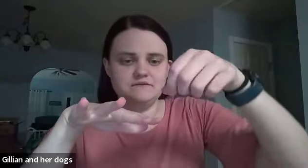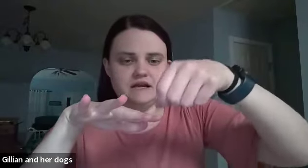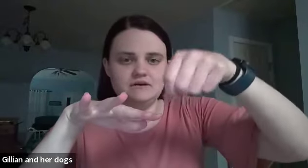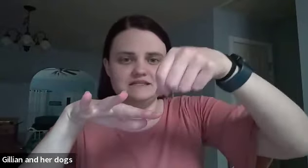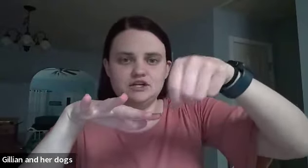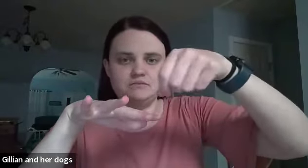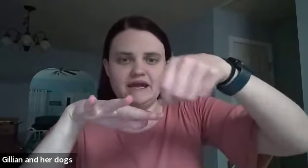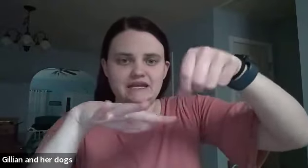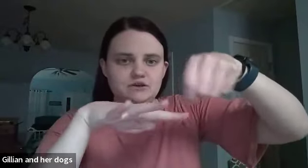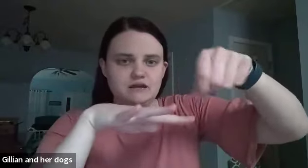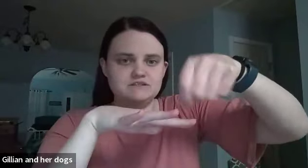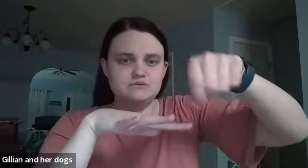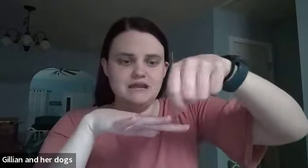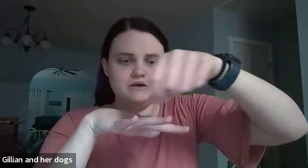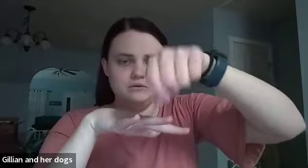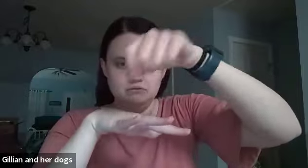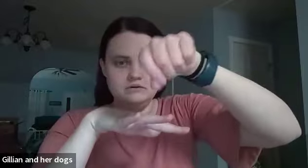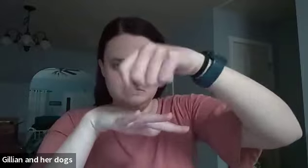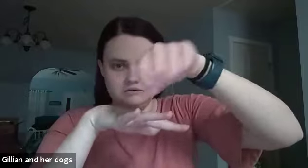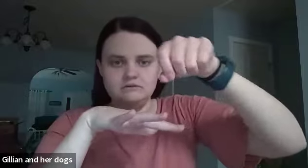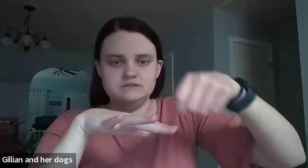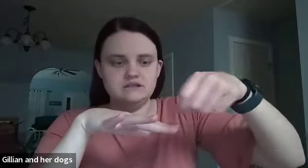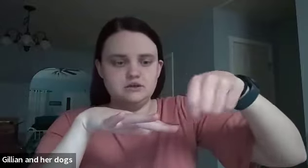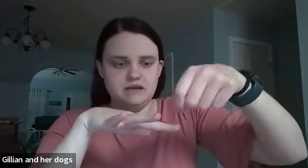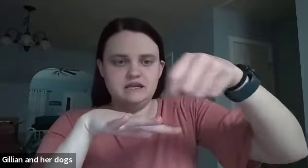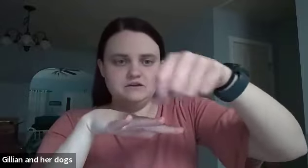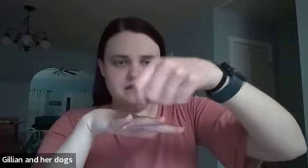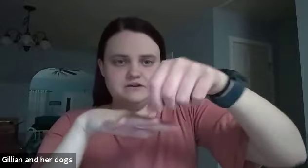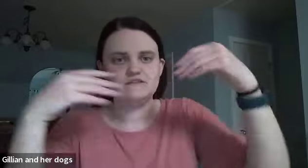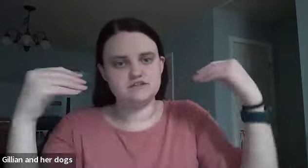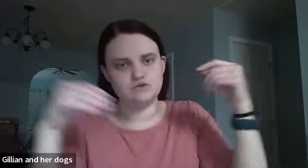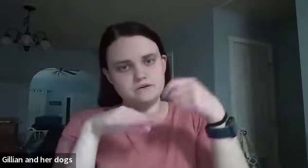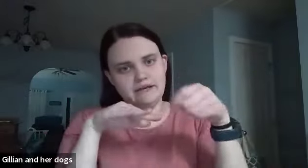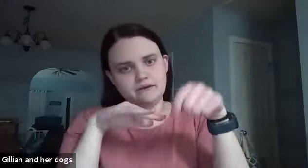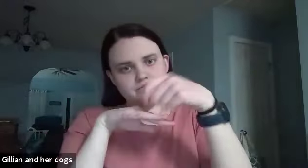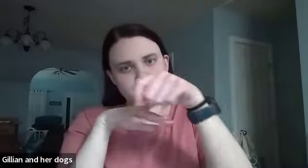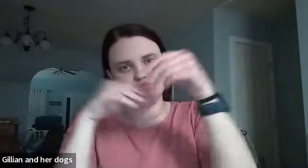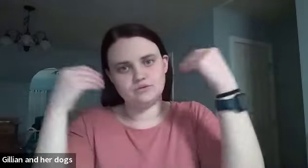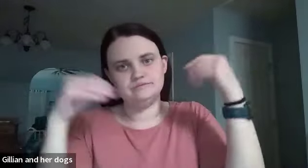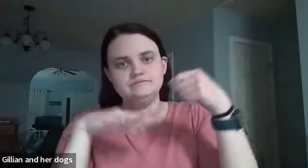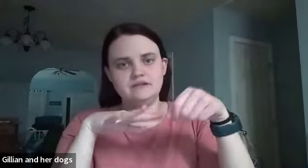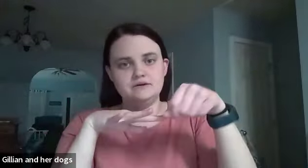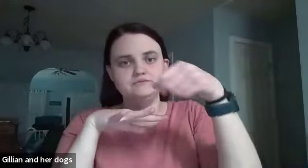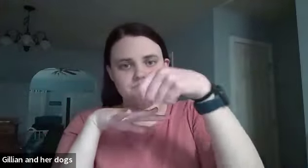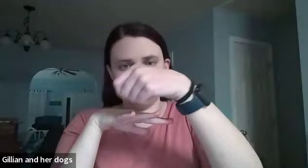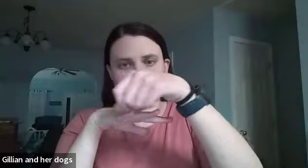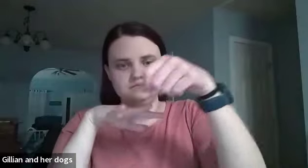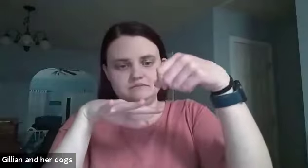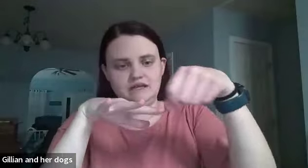for nail is like you're painting your nails. So nail. It's like you're painting your nails and then store, nail,